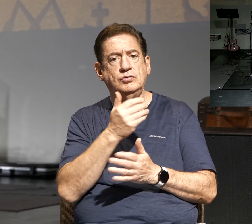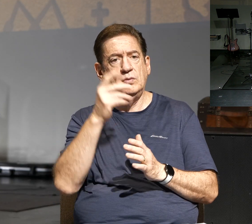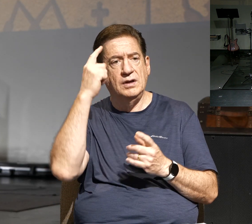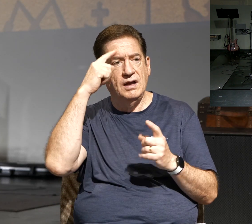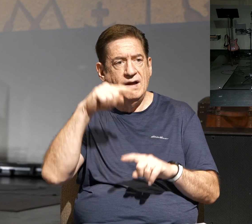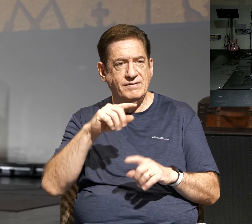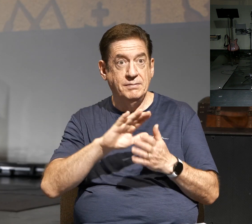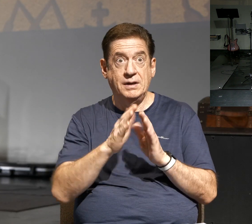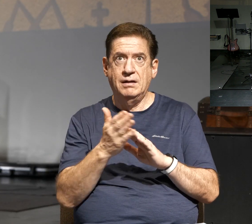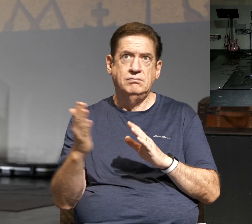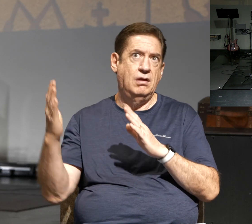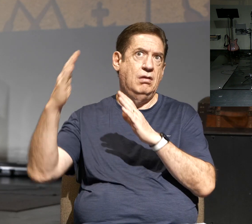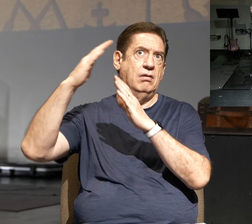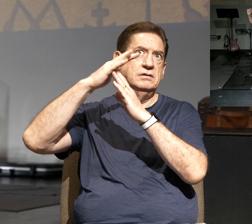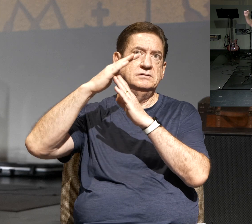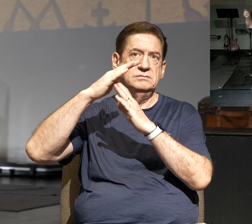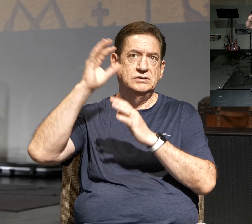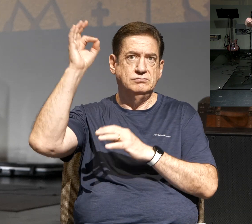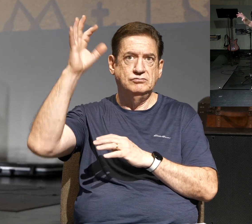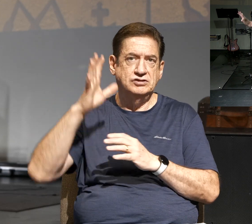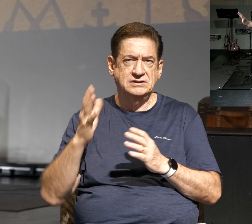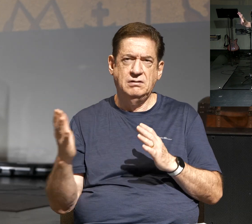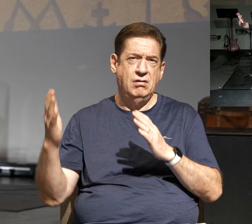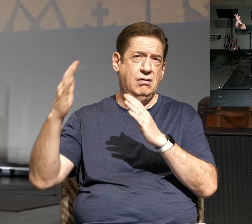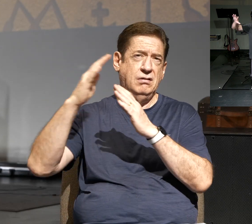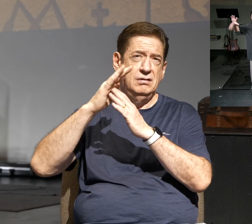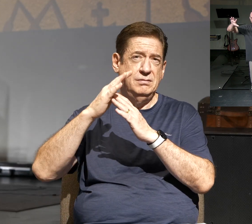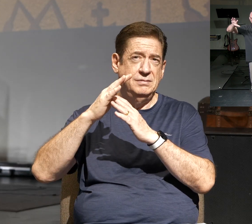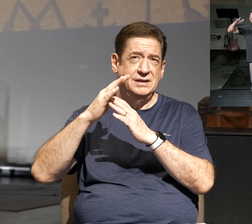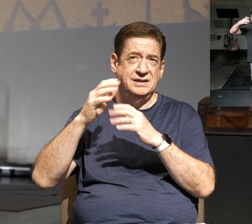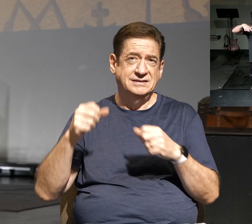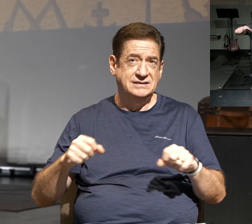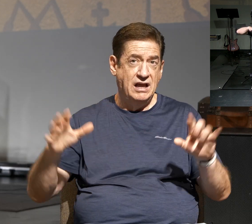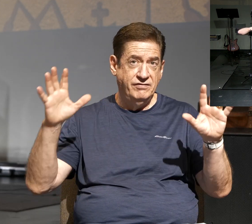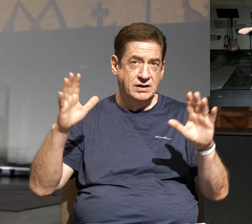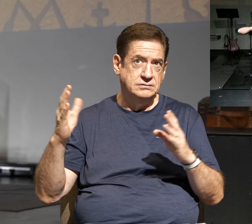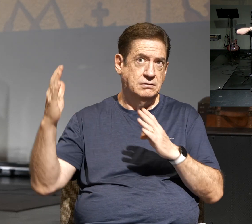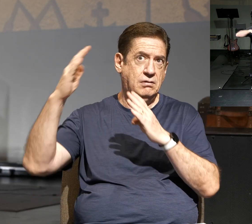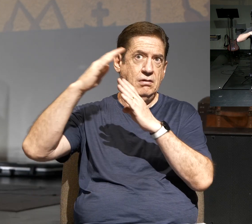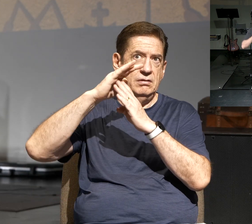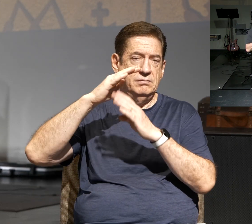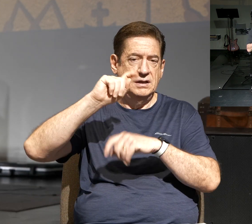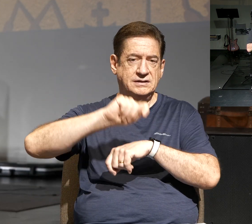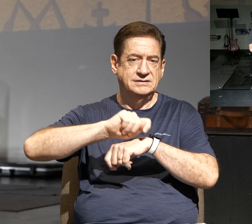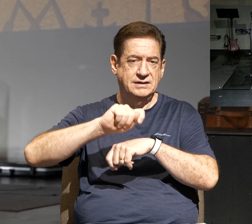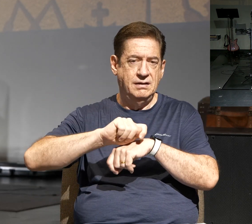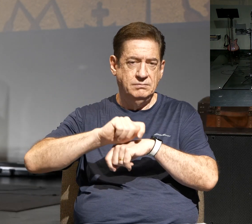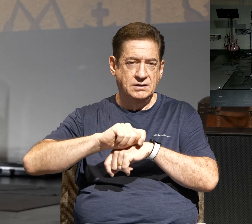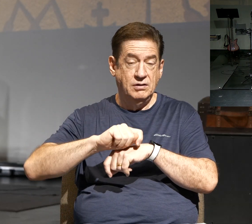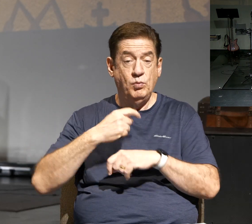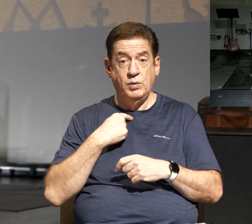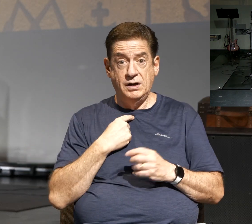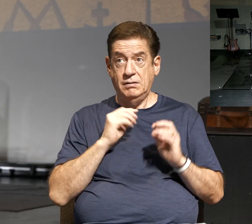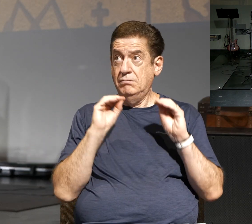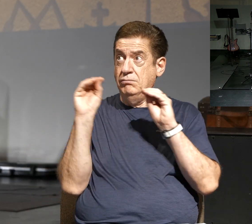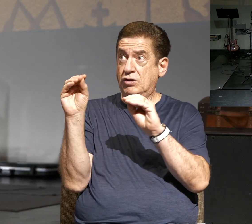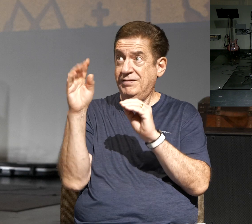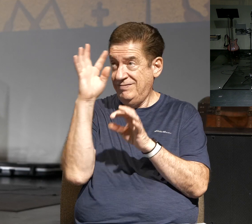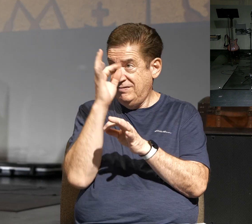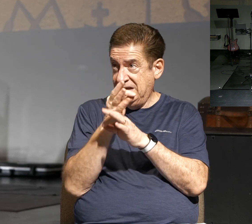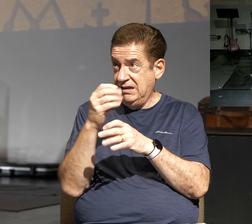became the ultimate priest, the ultimate sacrifice, the ultimate temple of God, very presence of God. When we put our faith in